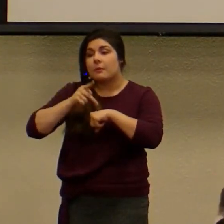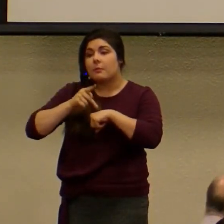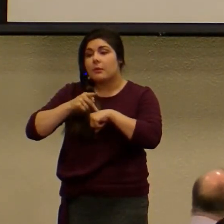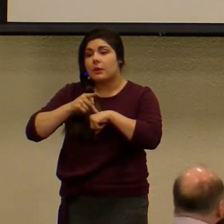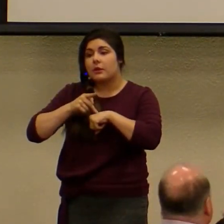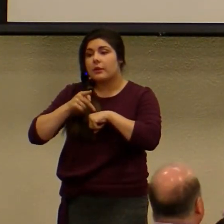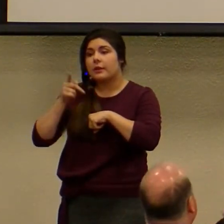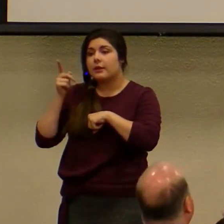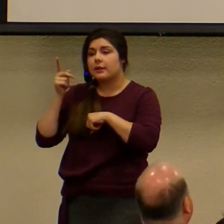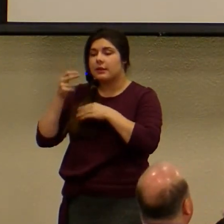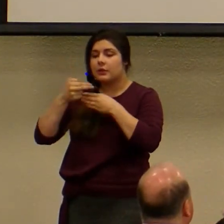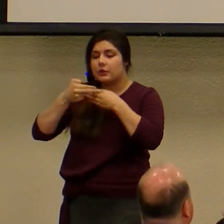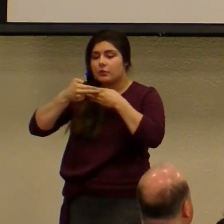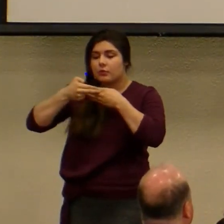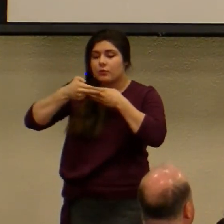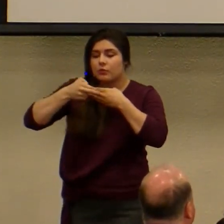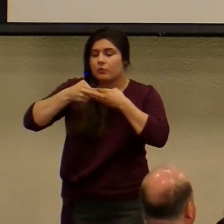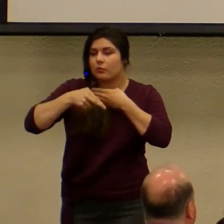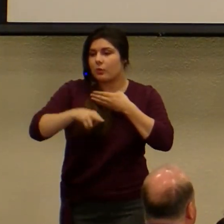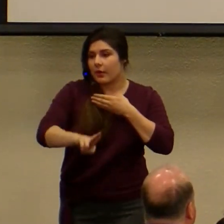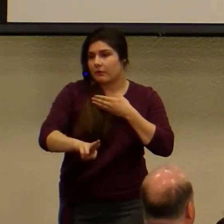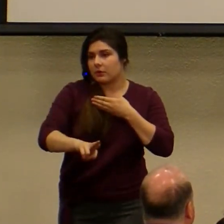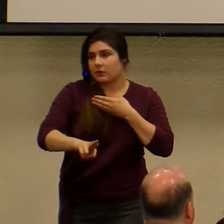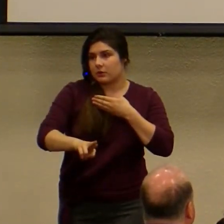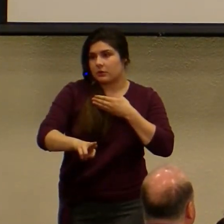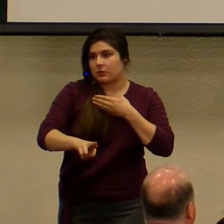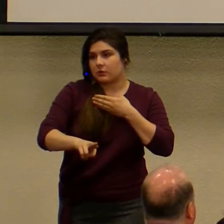is referenced. He's